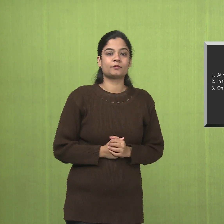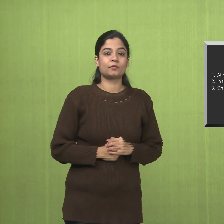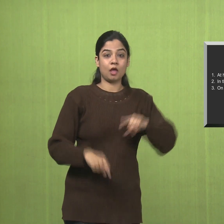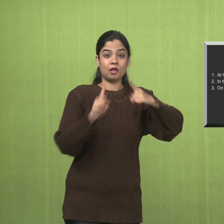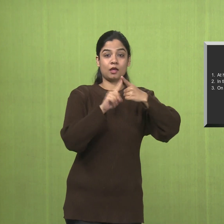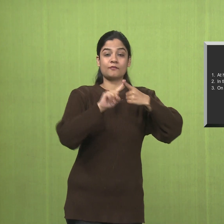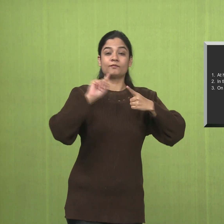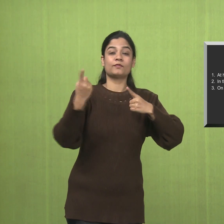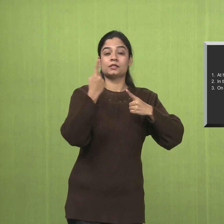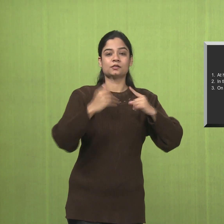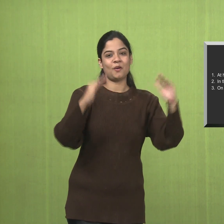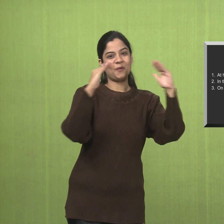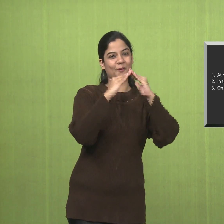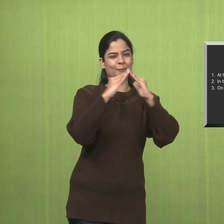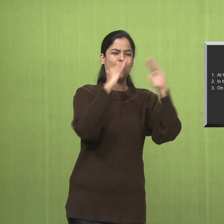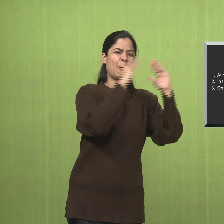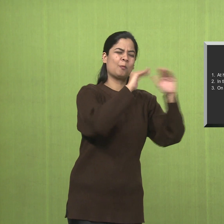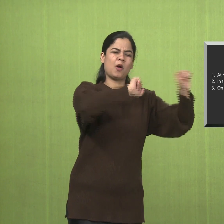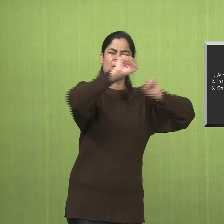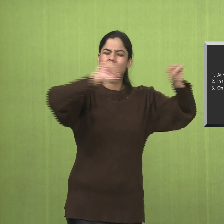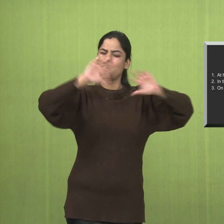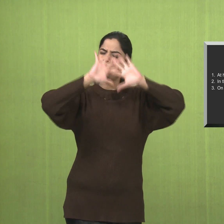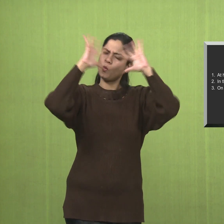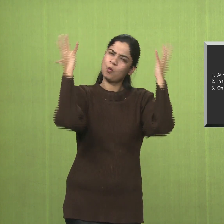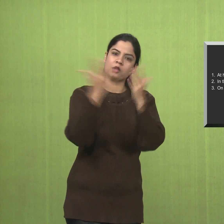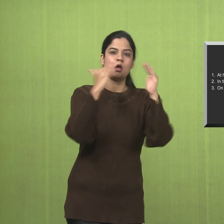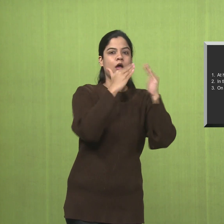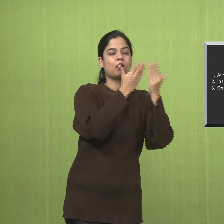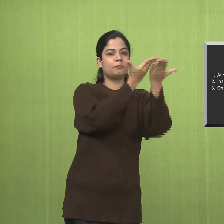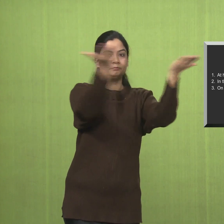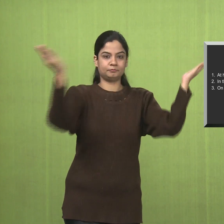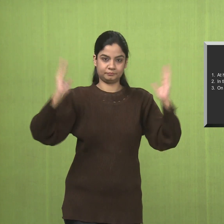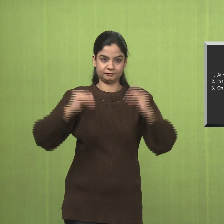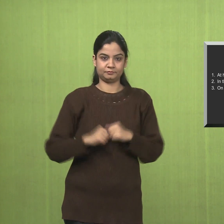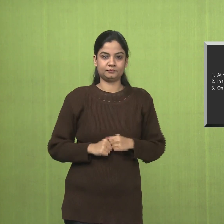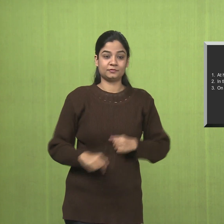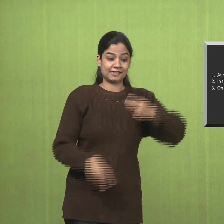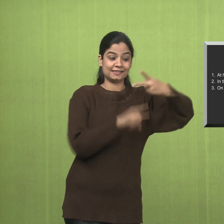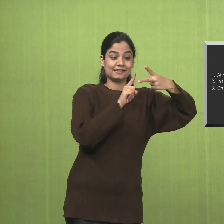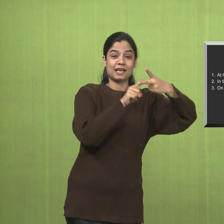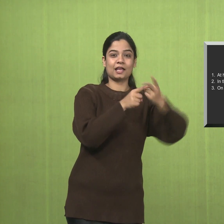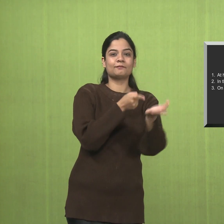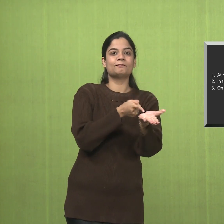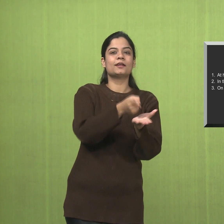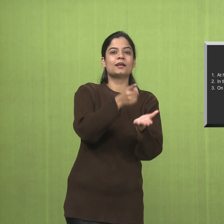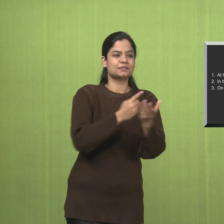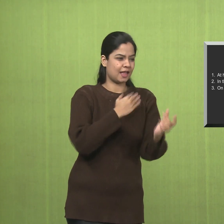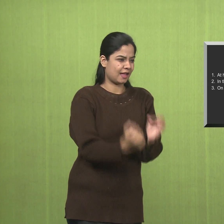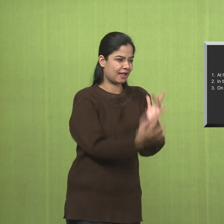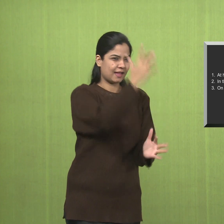In 3 places you can do that. First is at home. Everyone at their houses can conserve energy. Second is in the